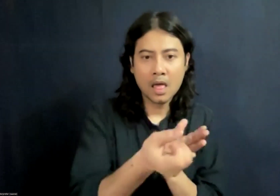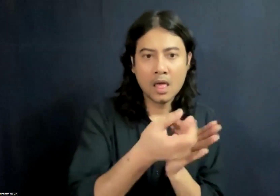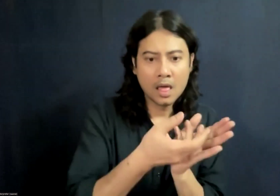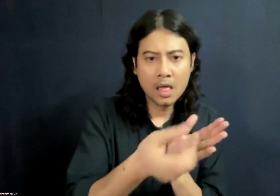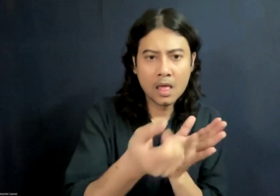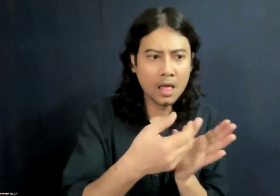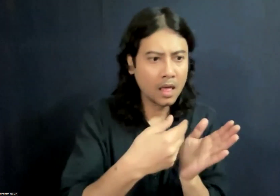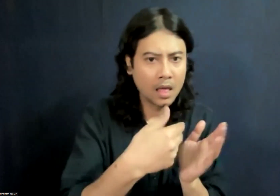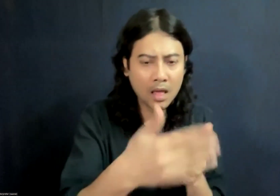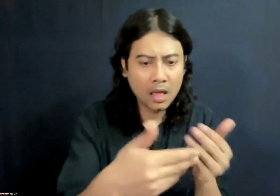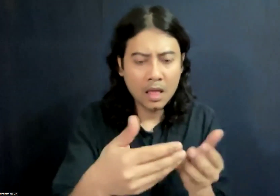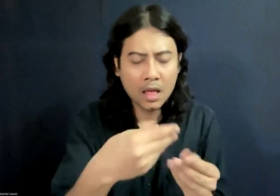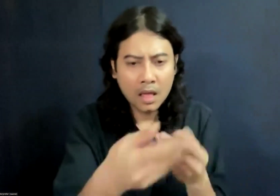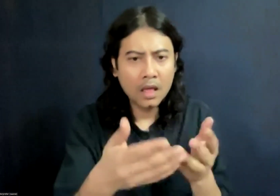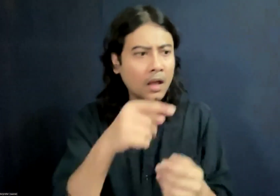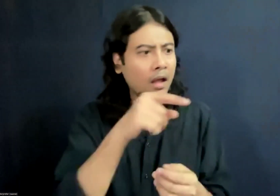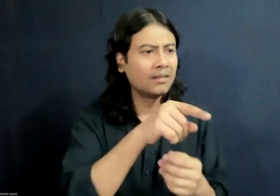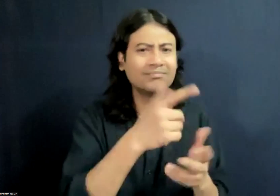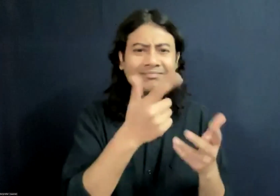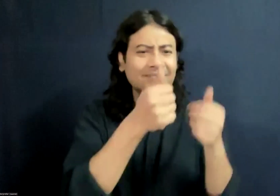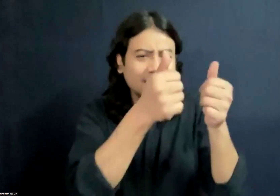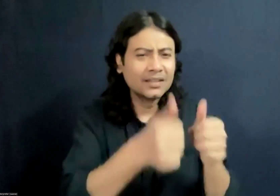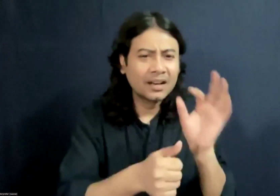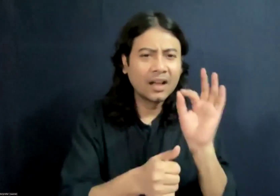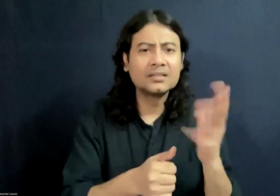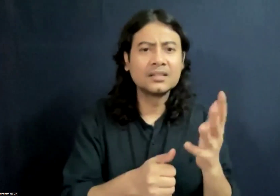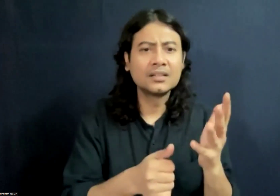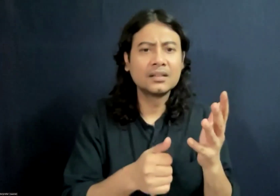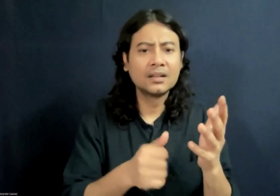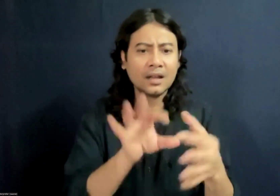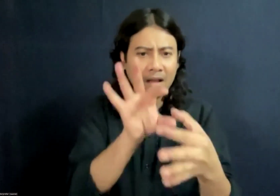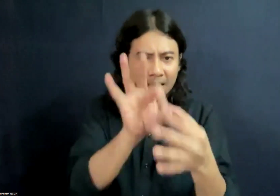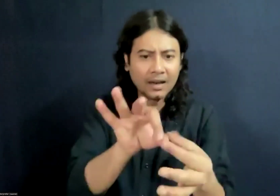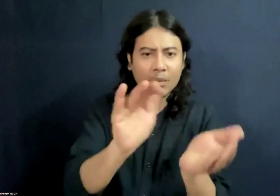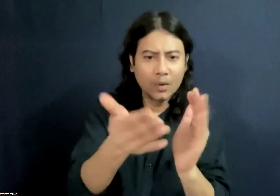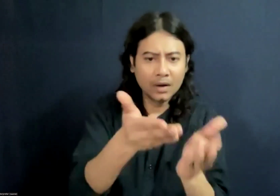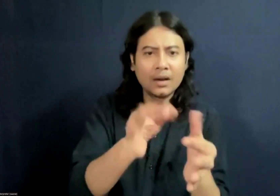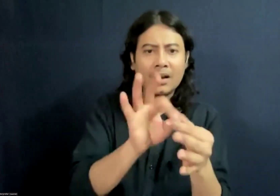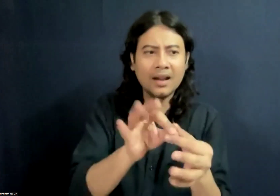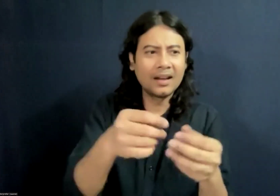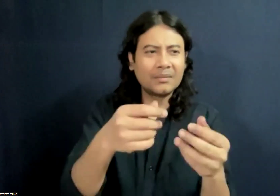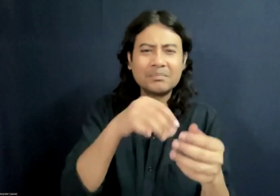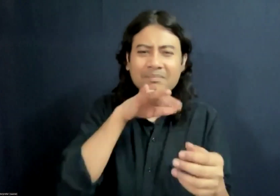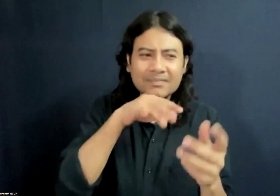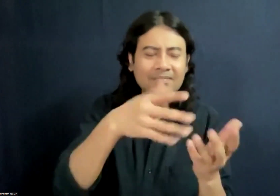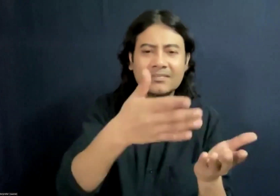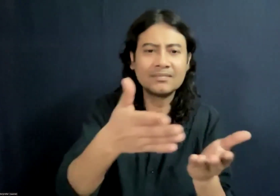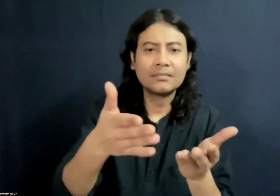bad reason or going for a bad purpose, it is always good that money goes out in spiritual